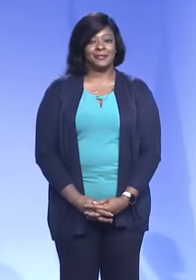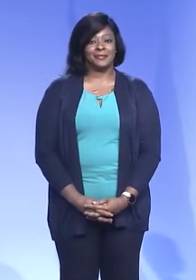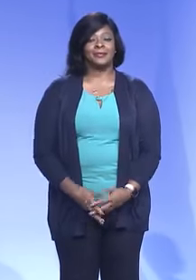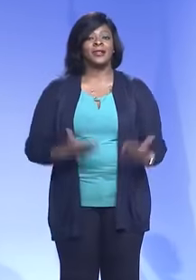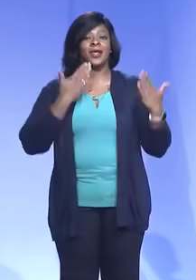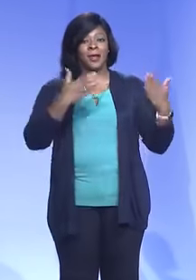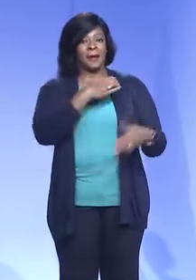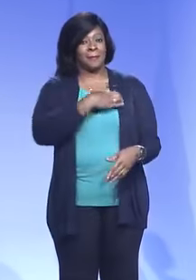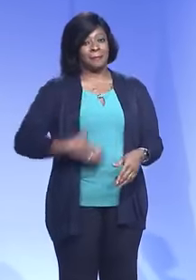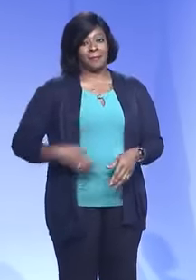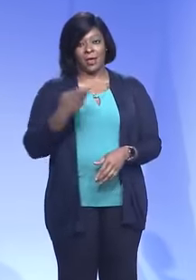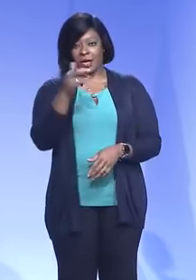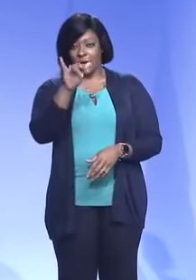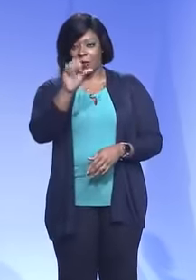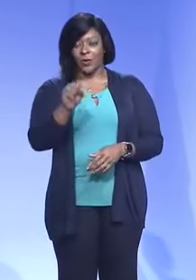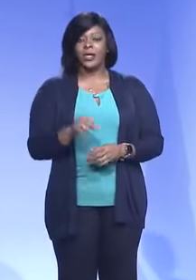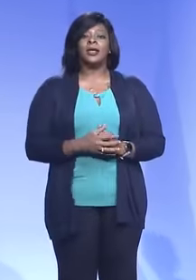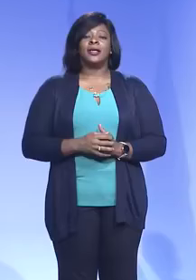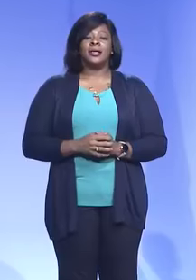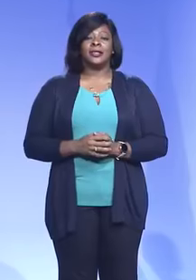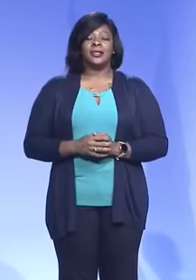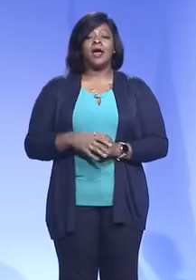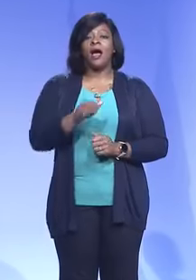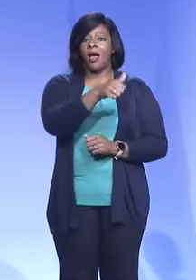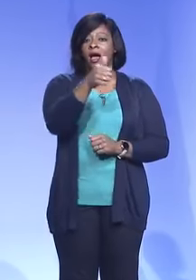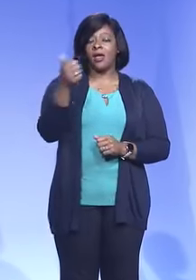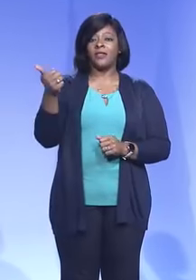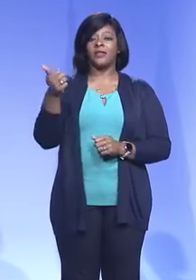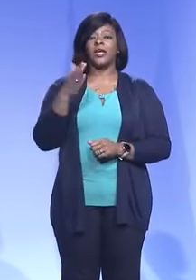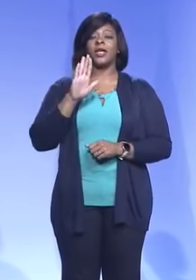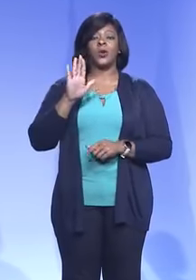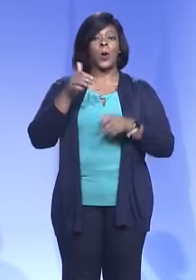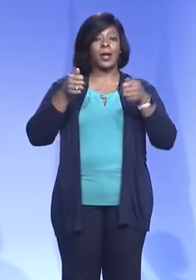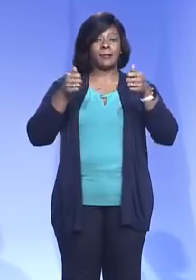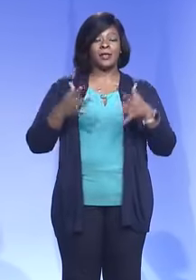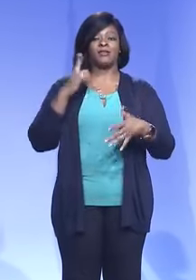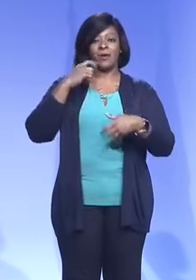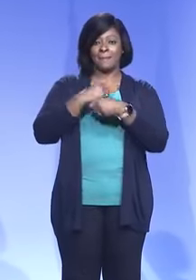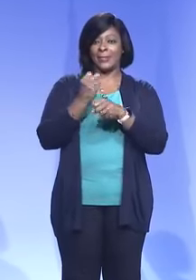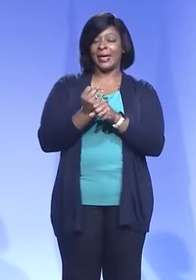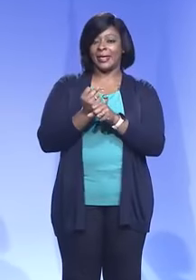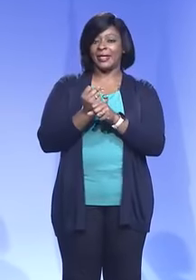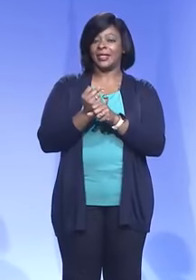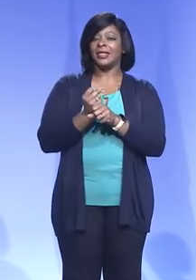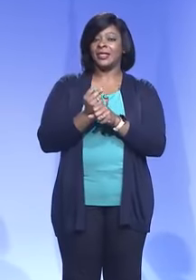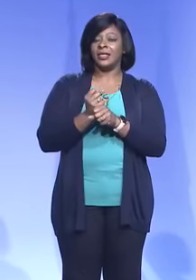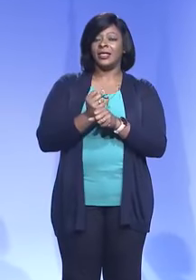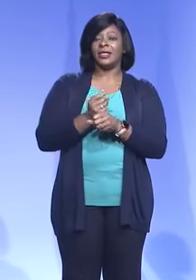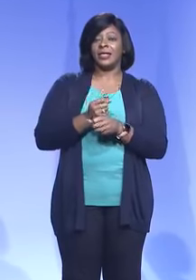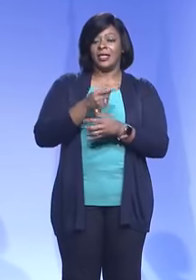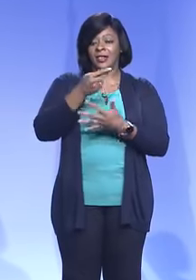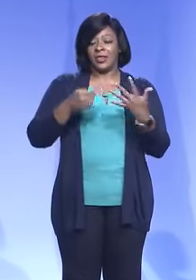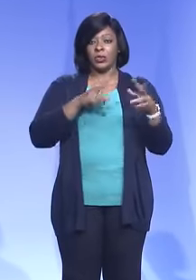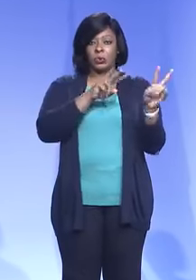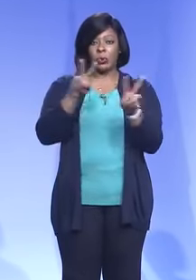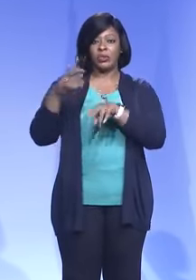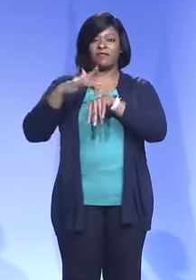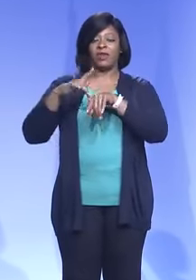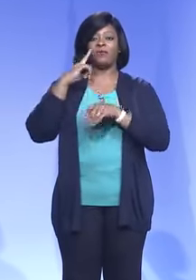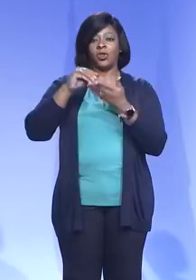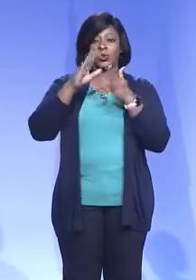Thank you, Mayor Harris, and others in your administration for making these tours available to